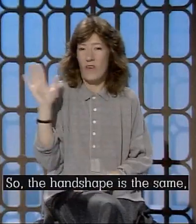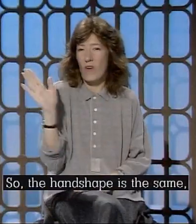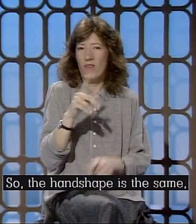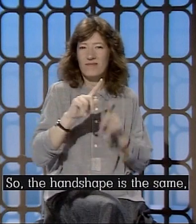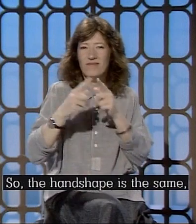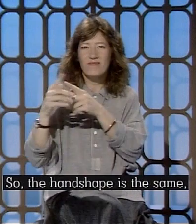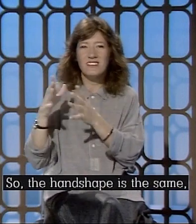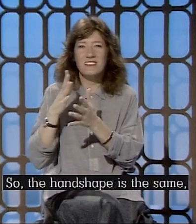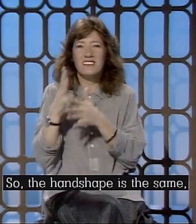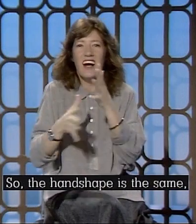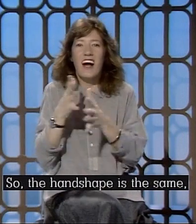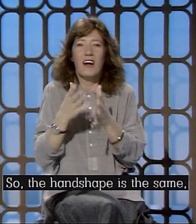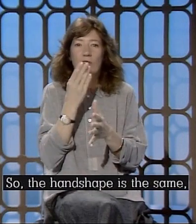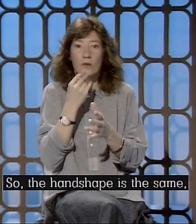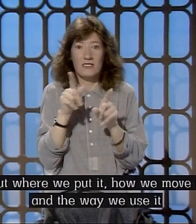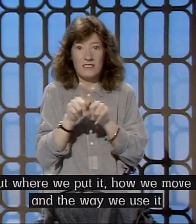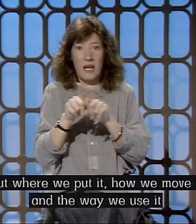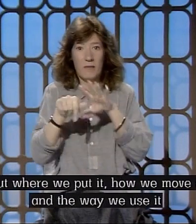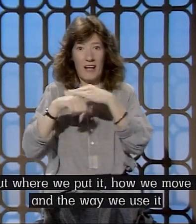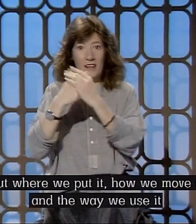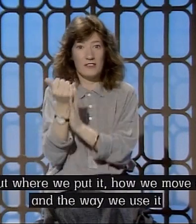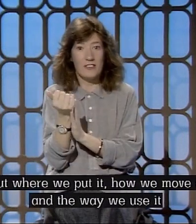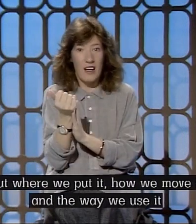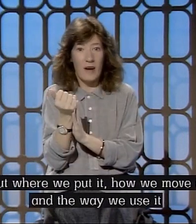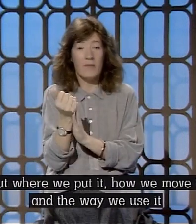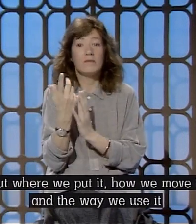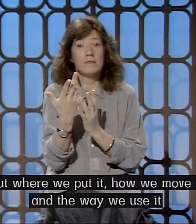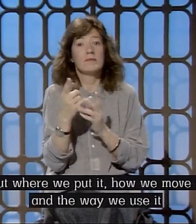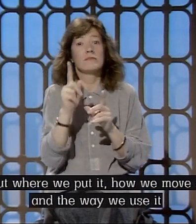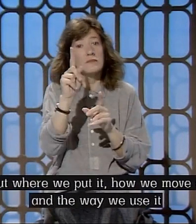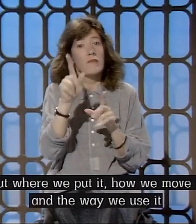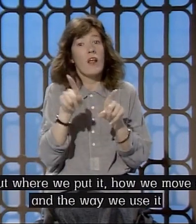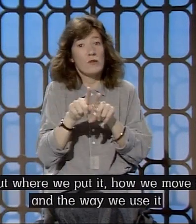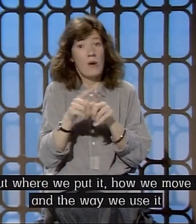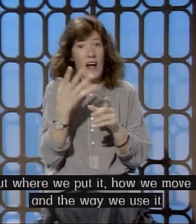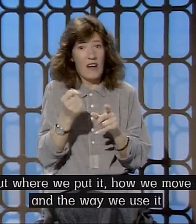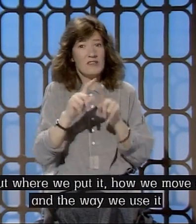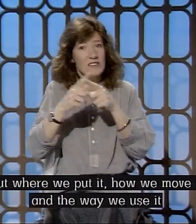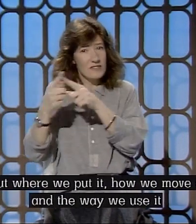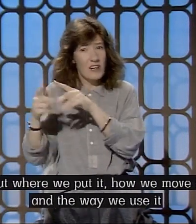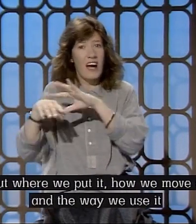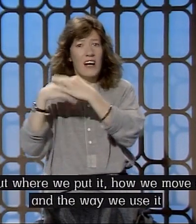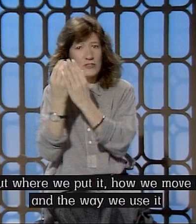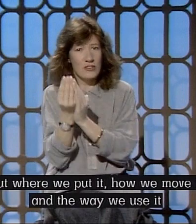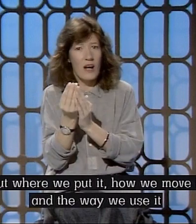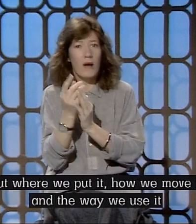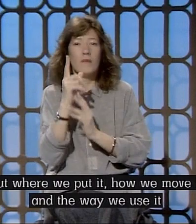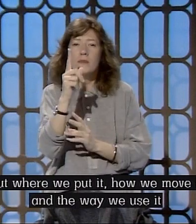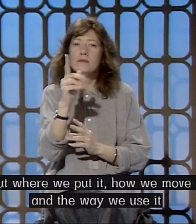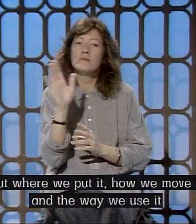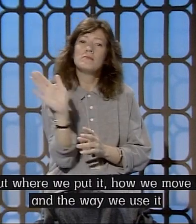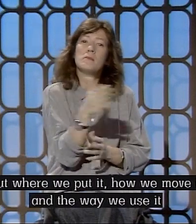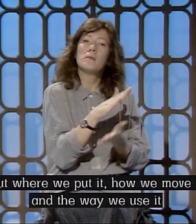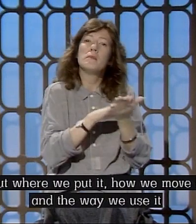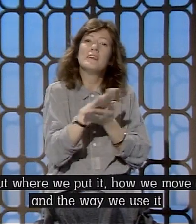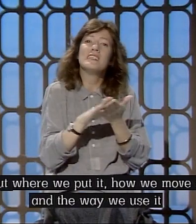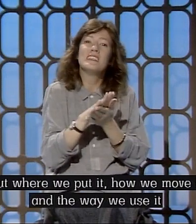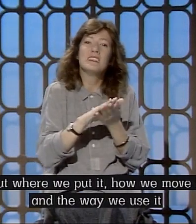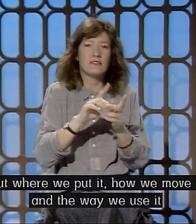So, the handshape is the same, but where we put it, how we move it, and the way we use it, all make